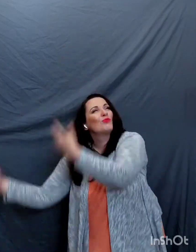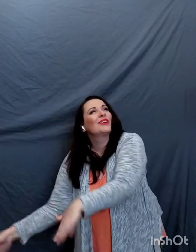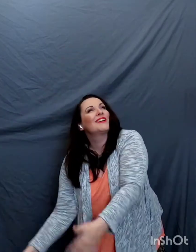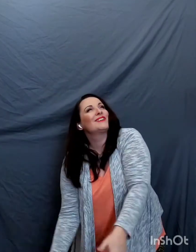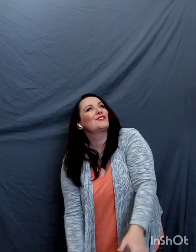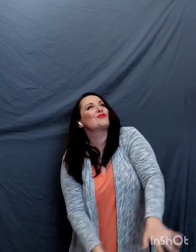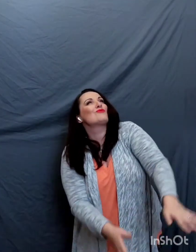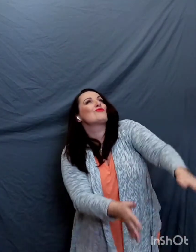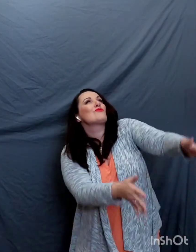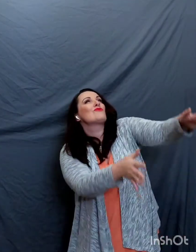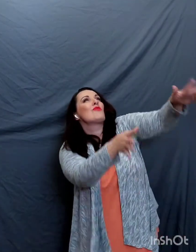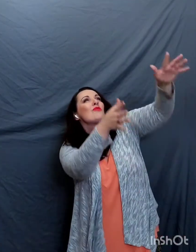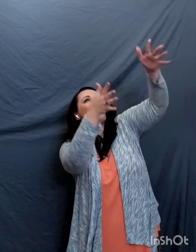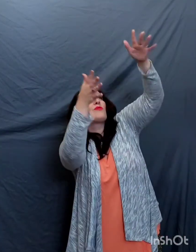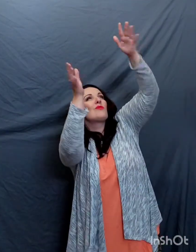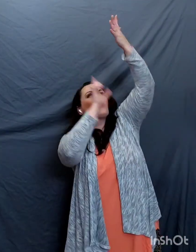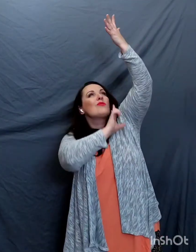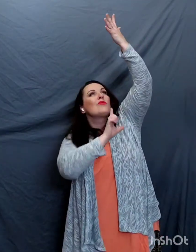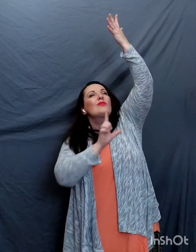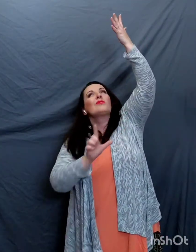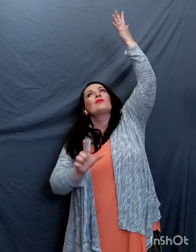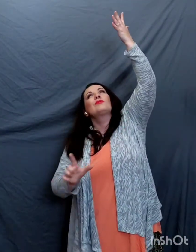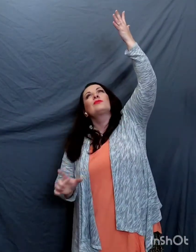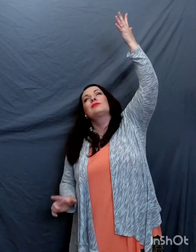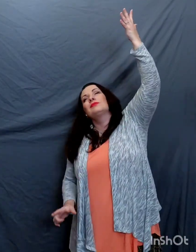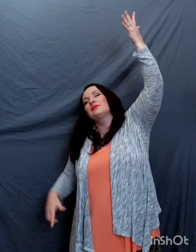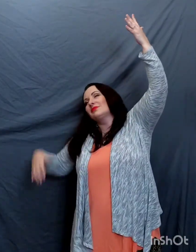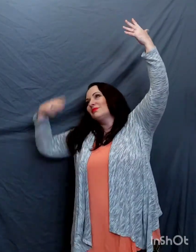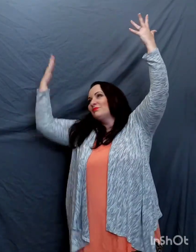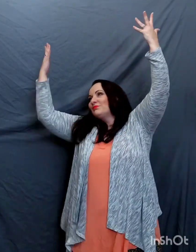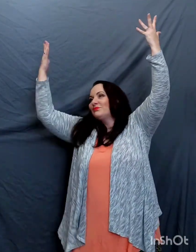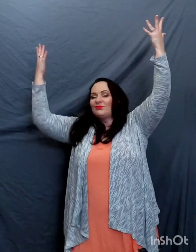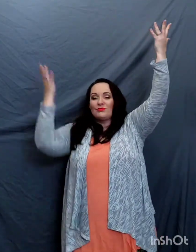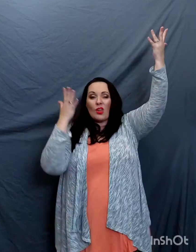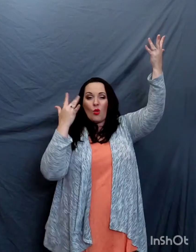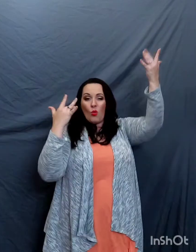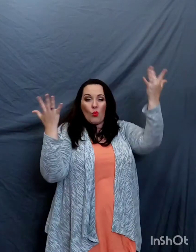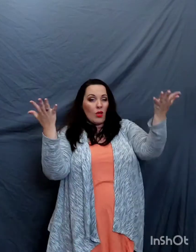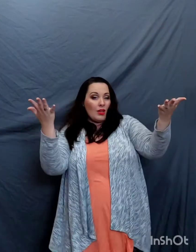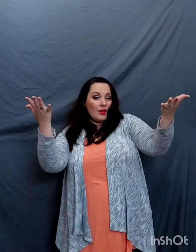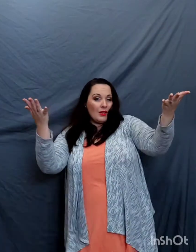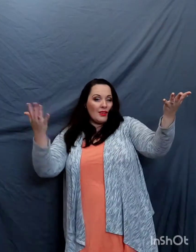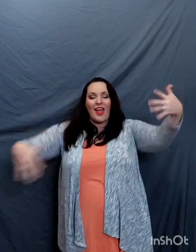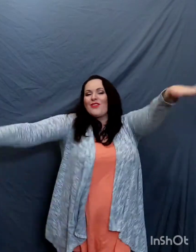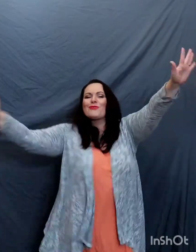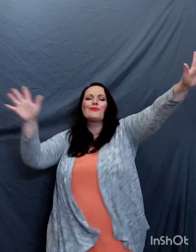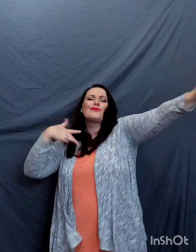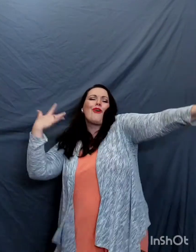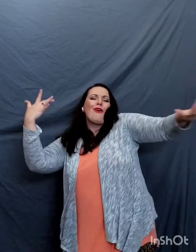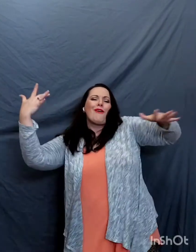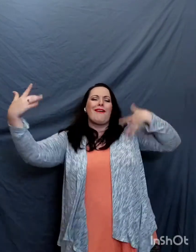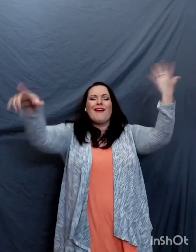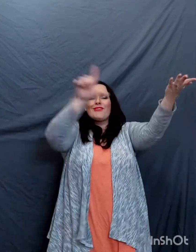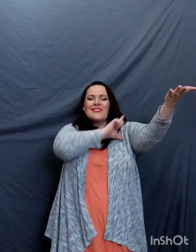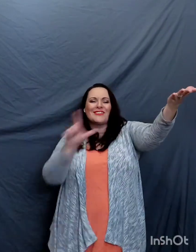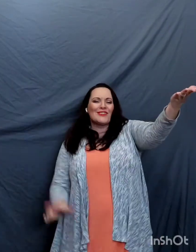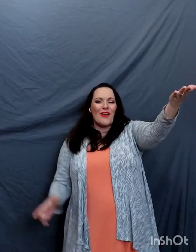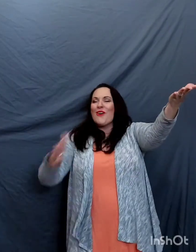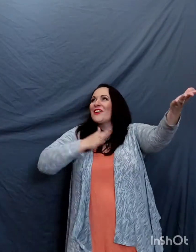praise you The joy of the Lord